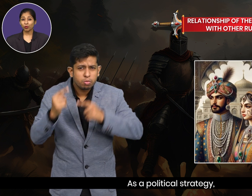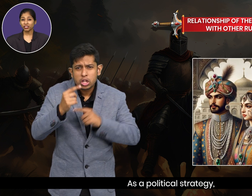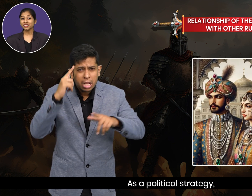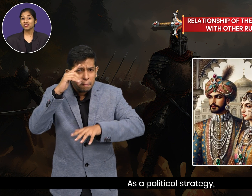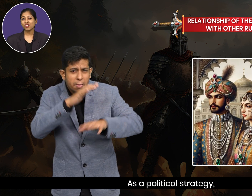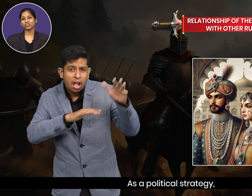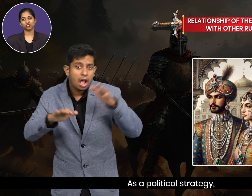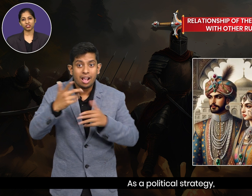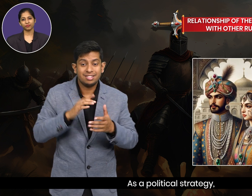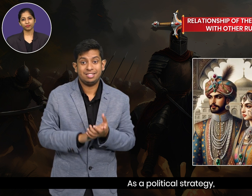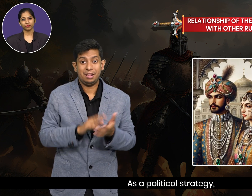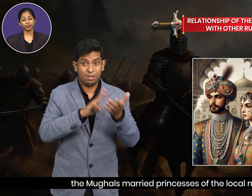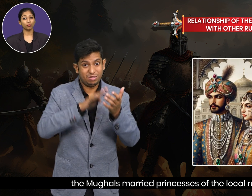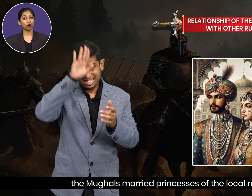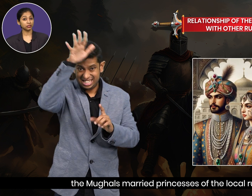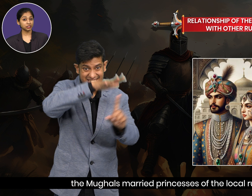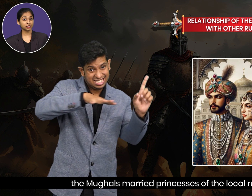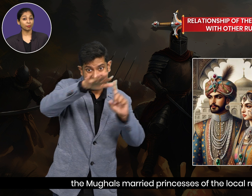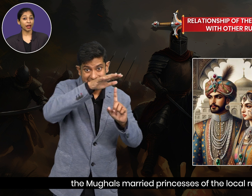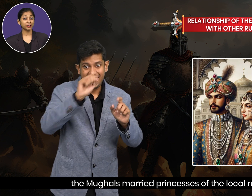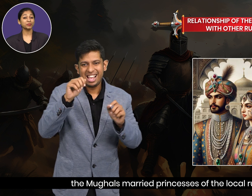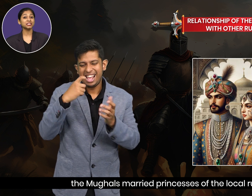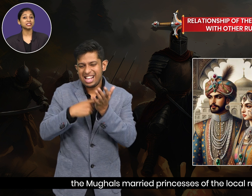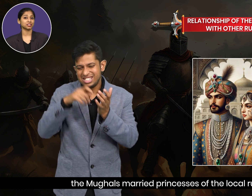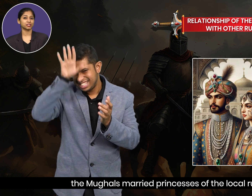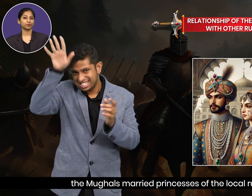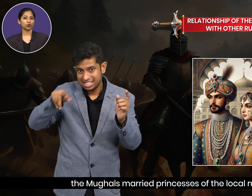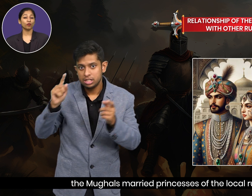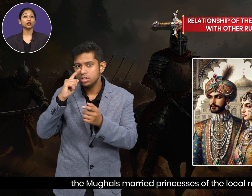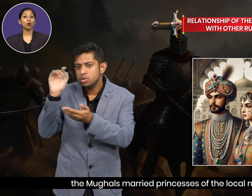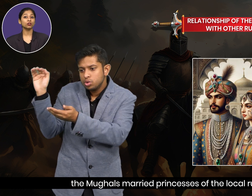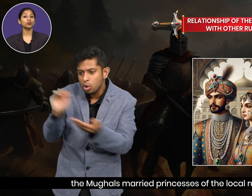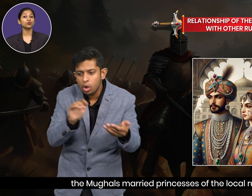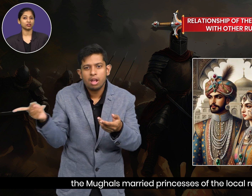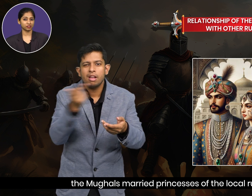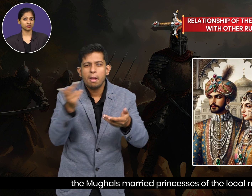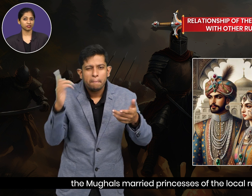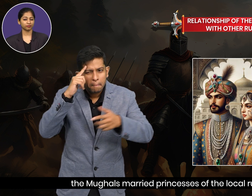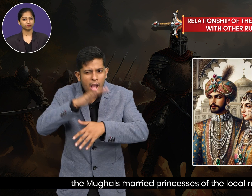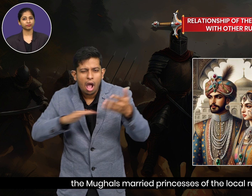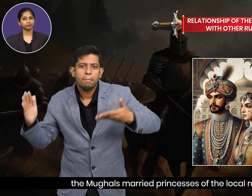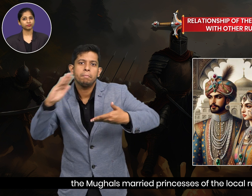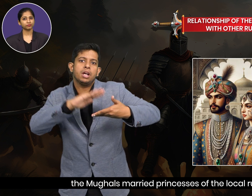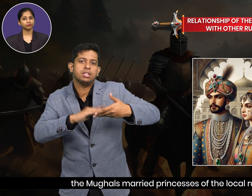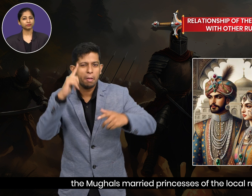As a political strategy, the Mughals married princesses of the local rulers.